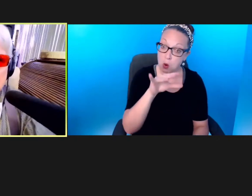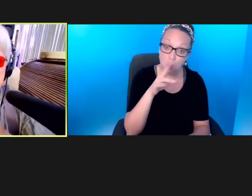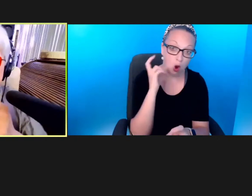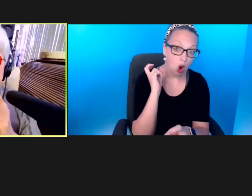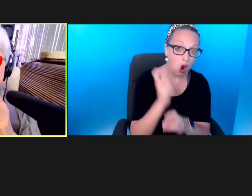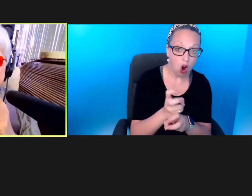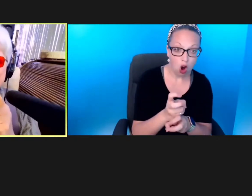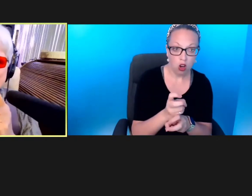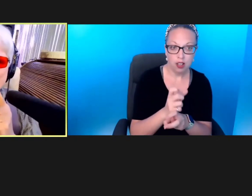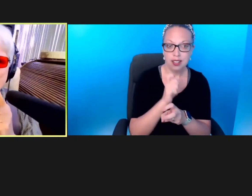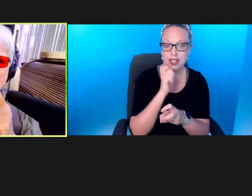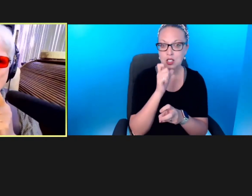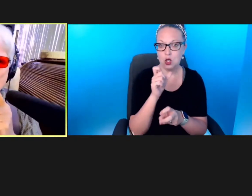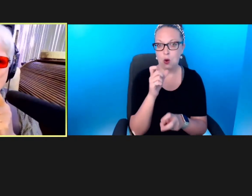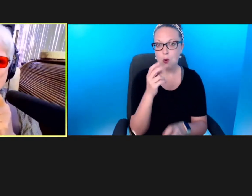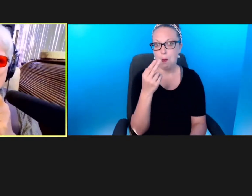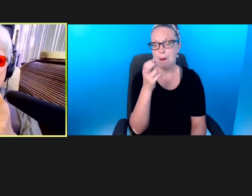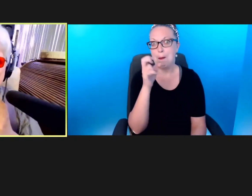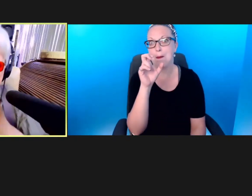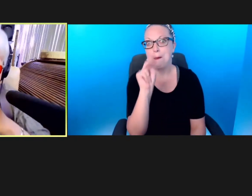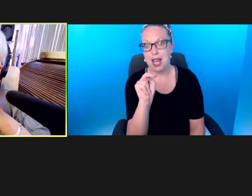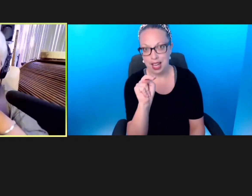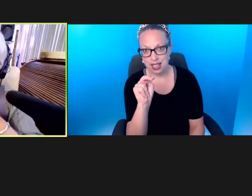bend the notes.